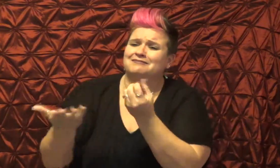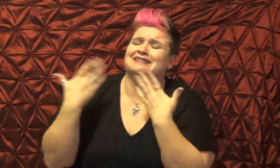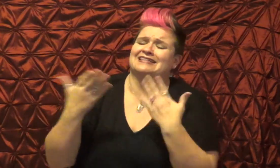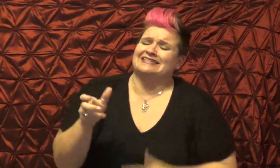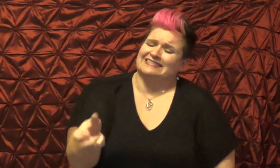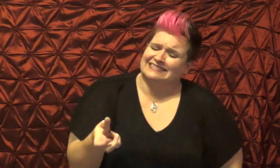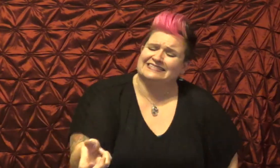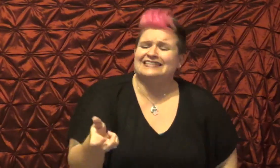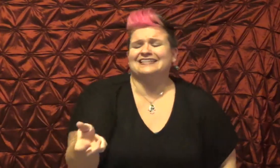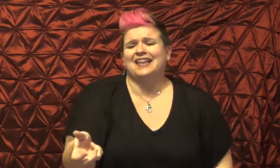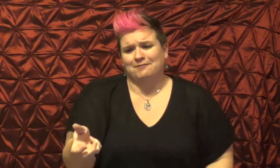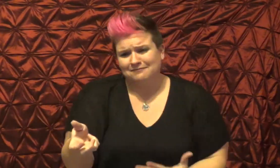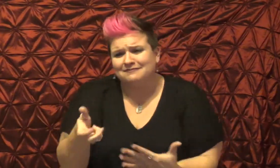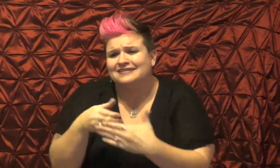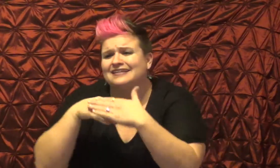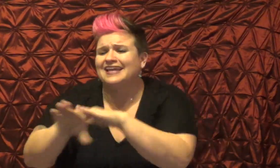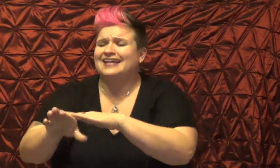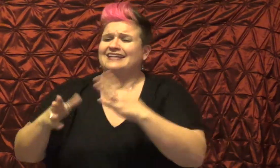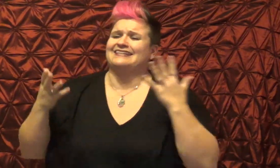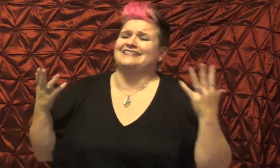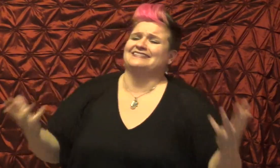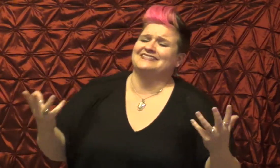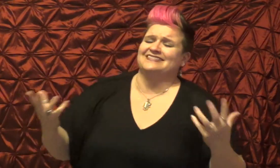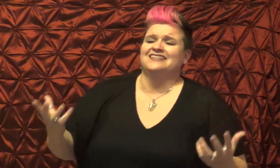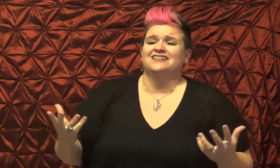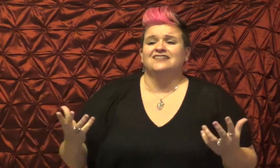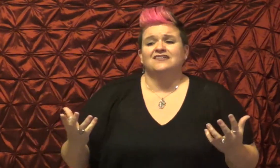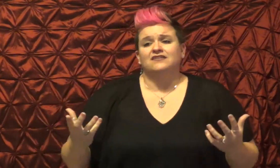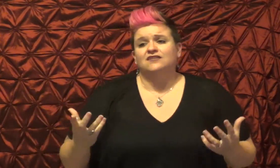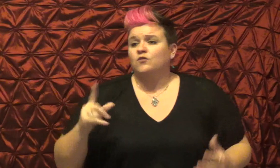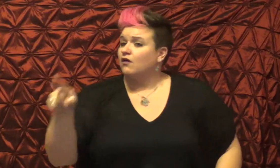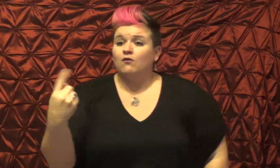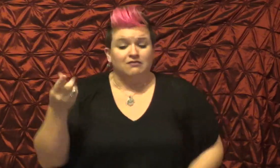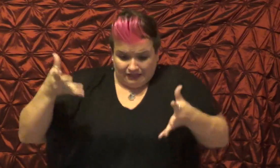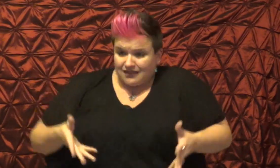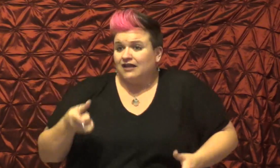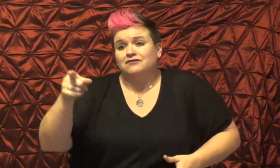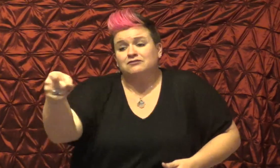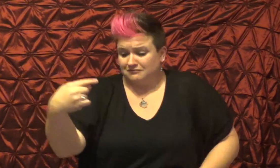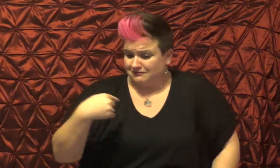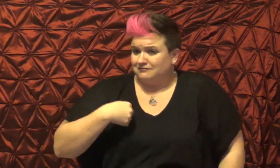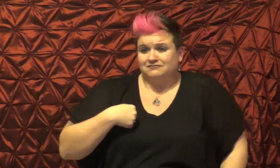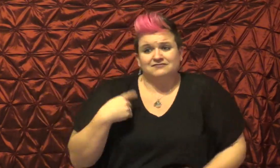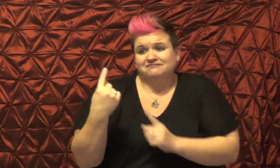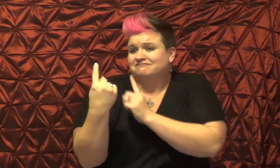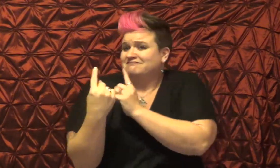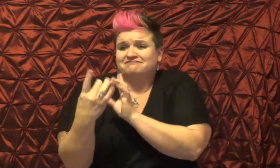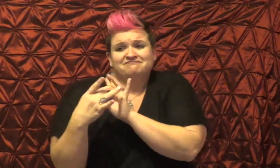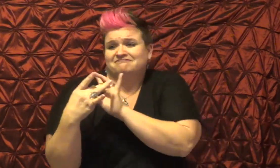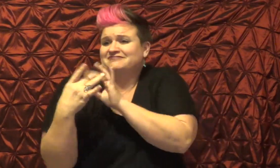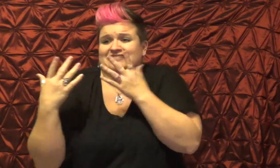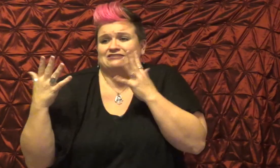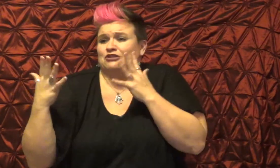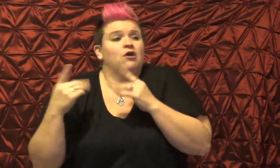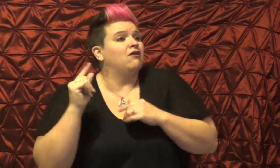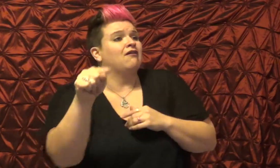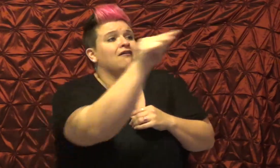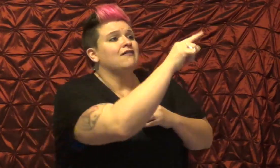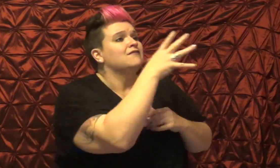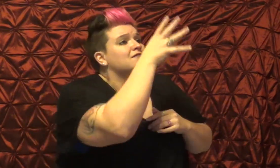let me in. We only have each other. It's just you and me. What